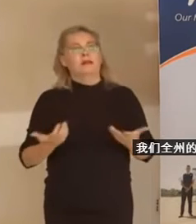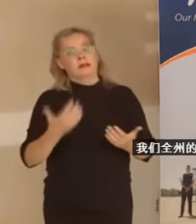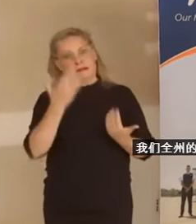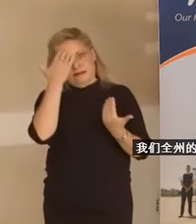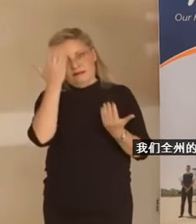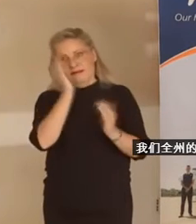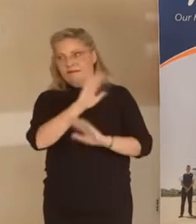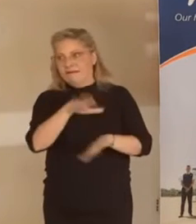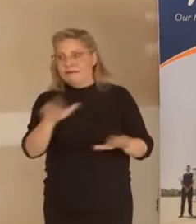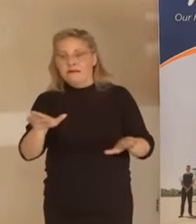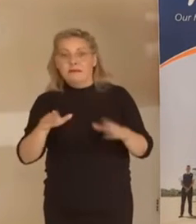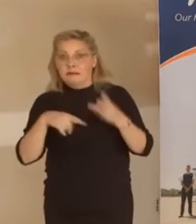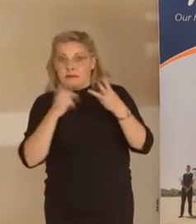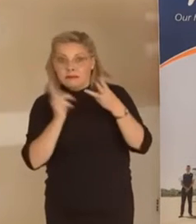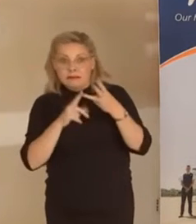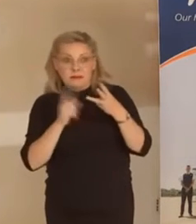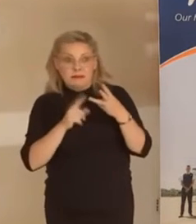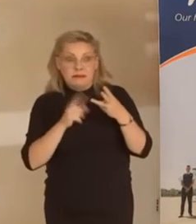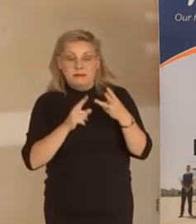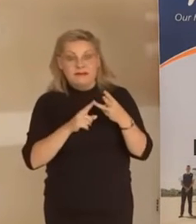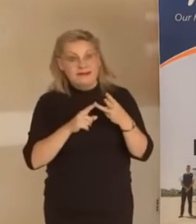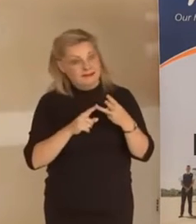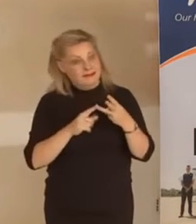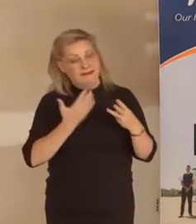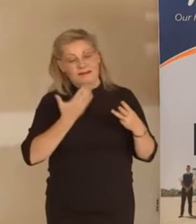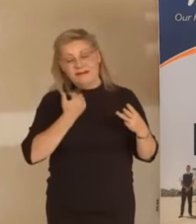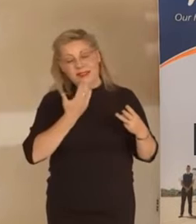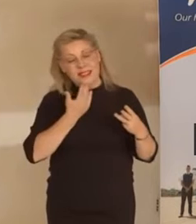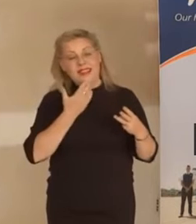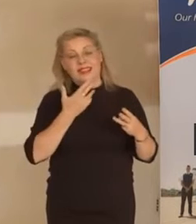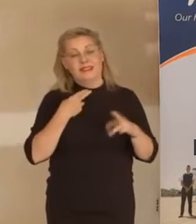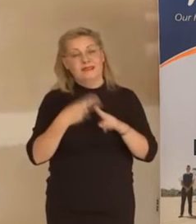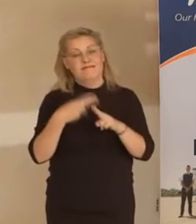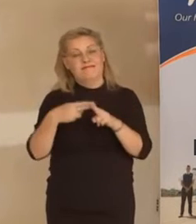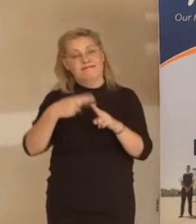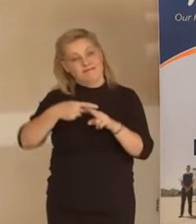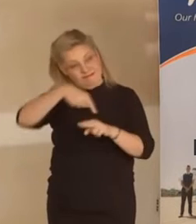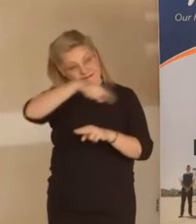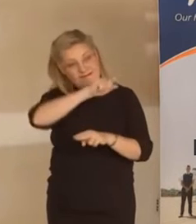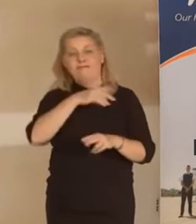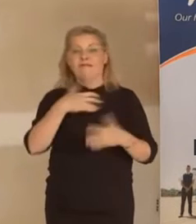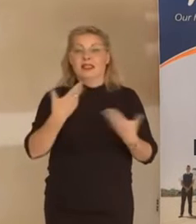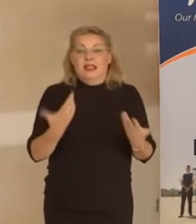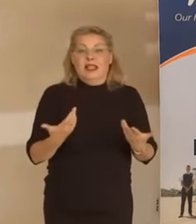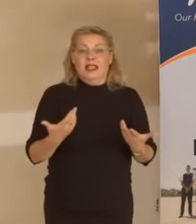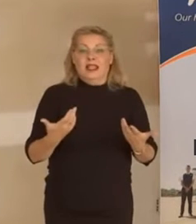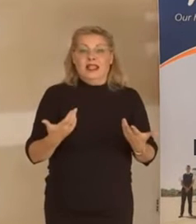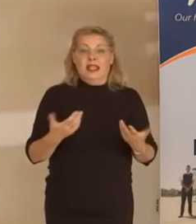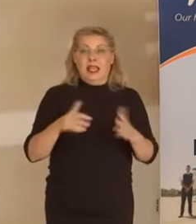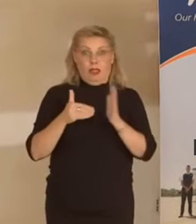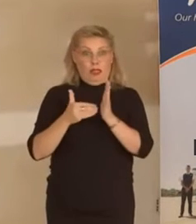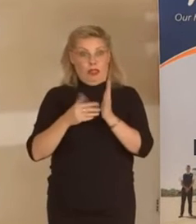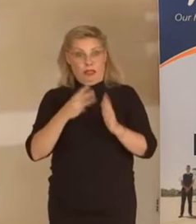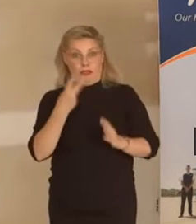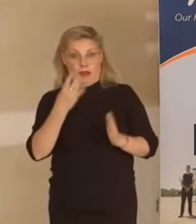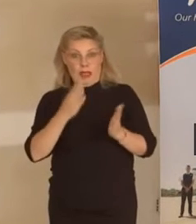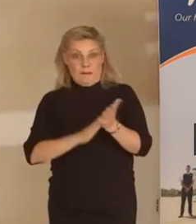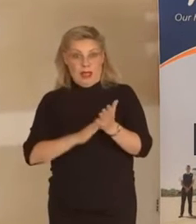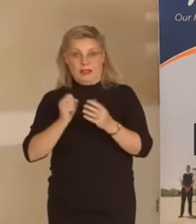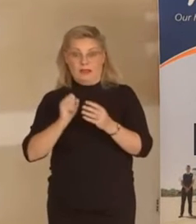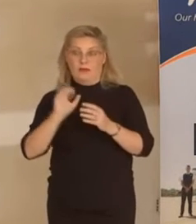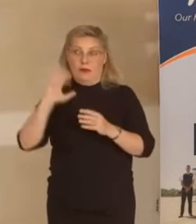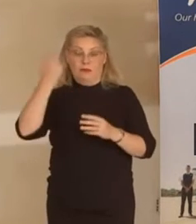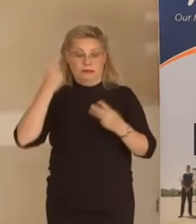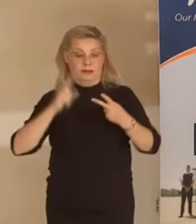made a booster, if you haven't received your booster shot yet, please go and make an appointment. If it's been 3 months since your second